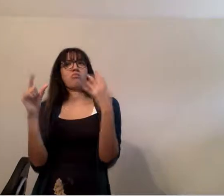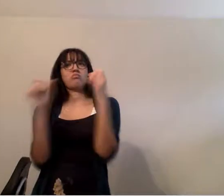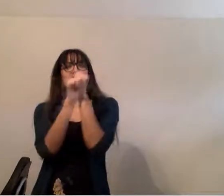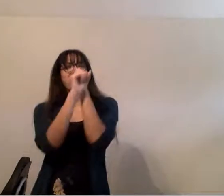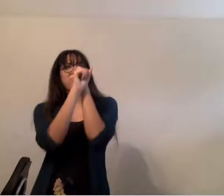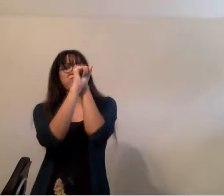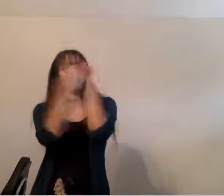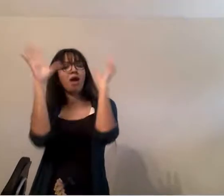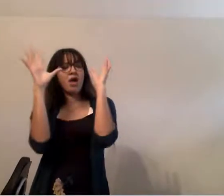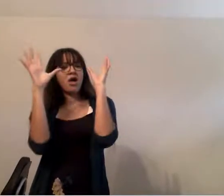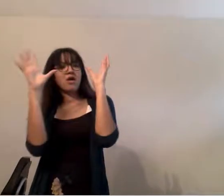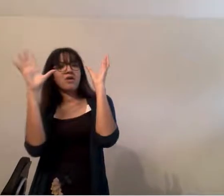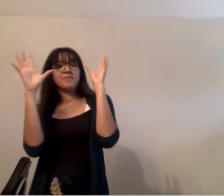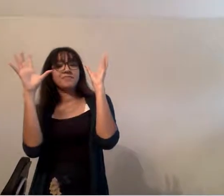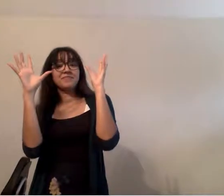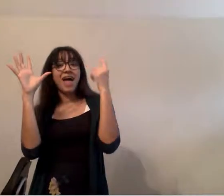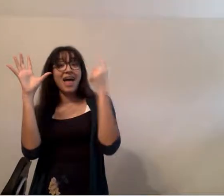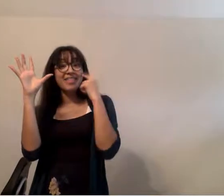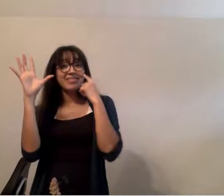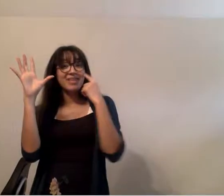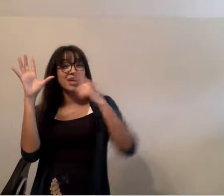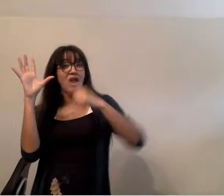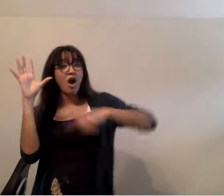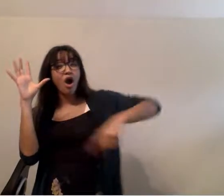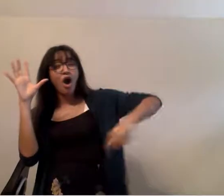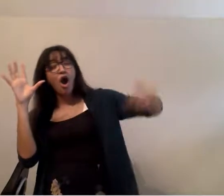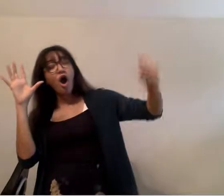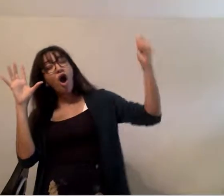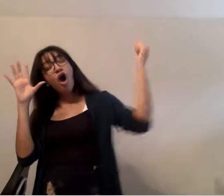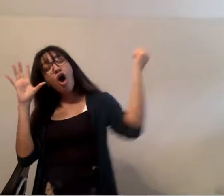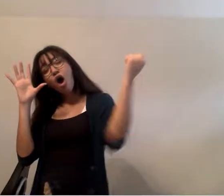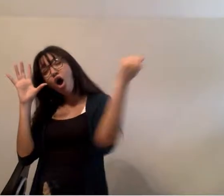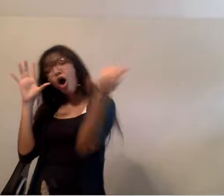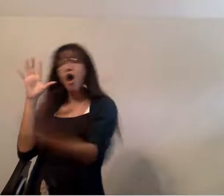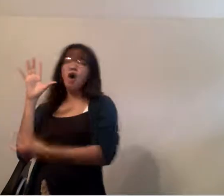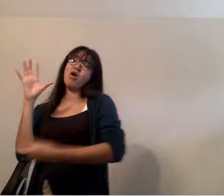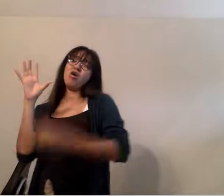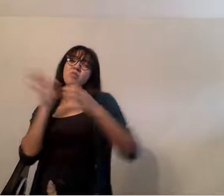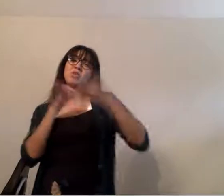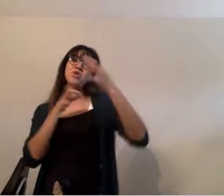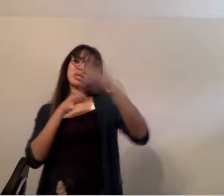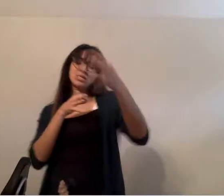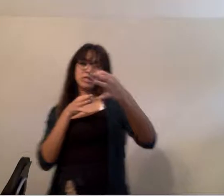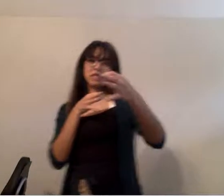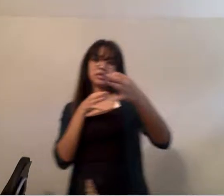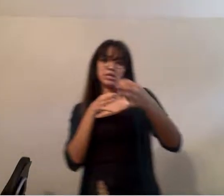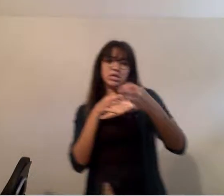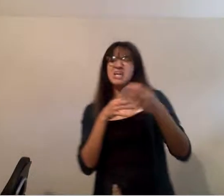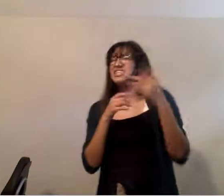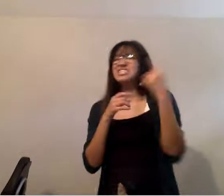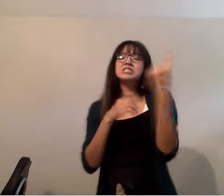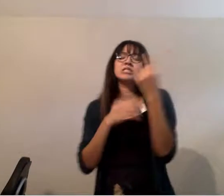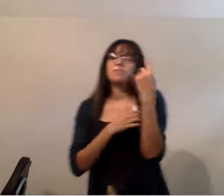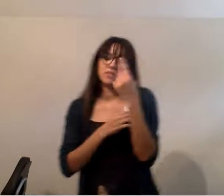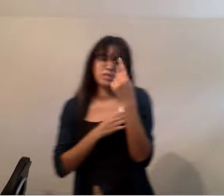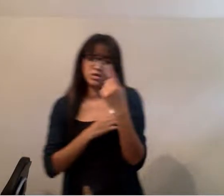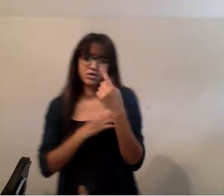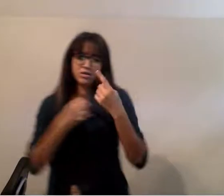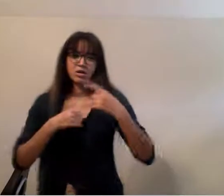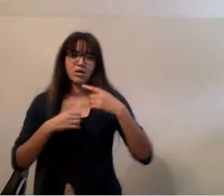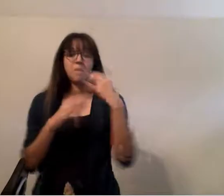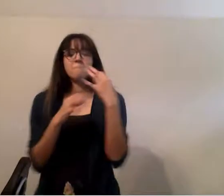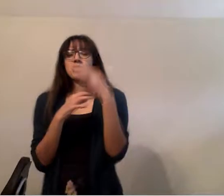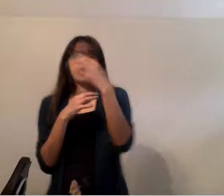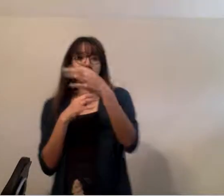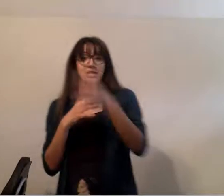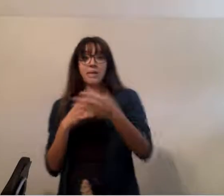think non-procrastinators exist. That's right. I think all of you are procrastinators. Now, you might not all be a